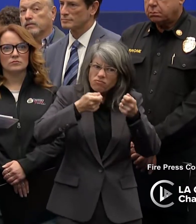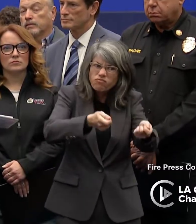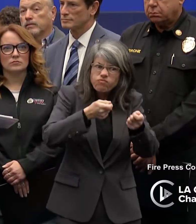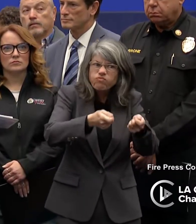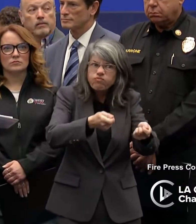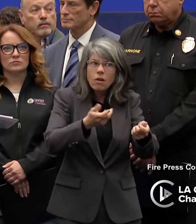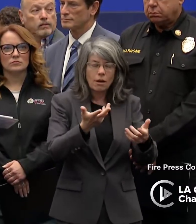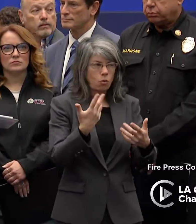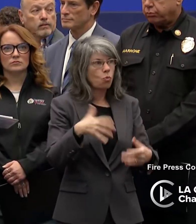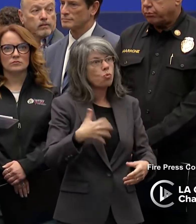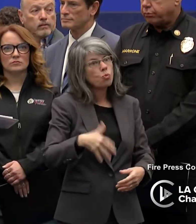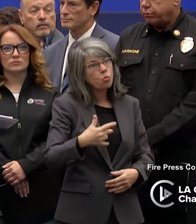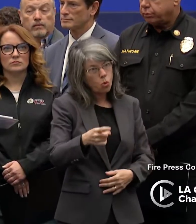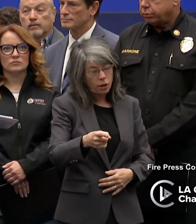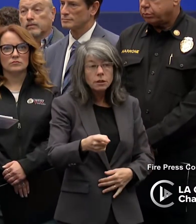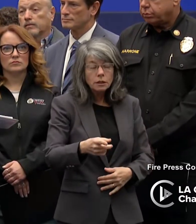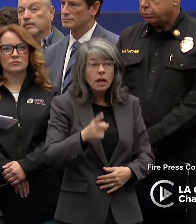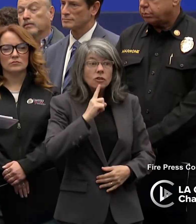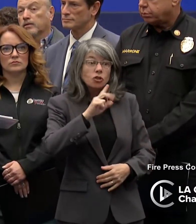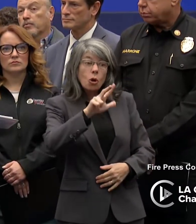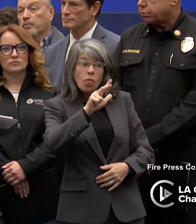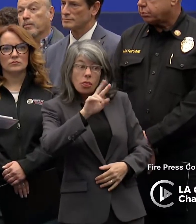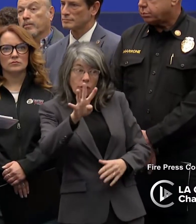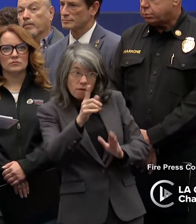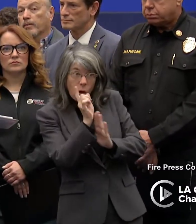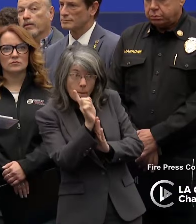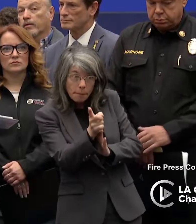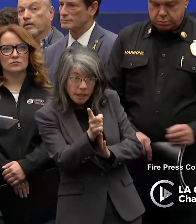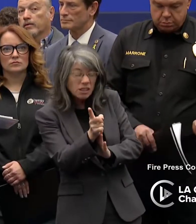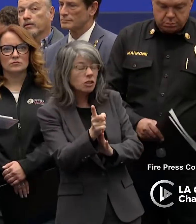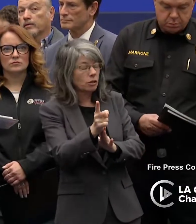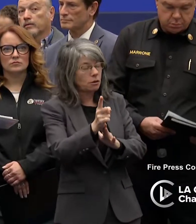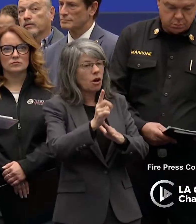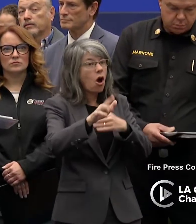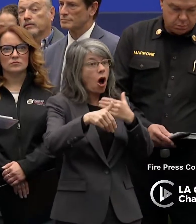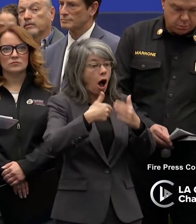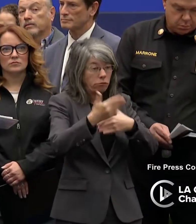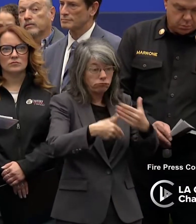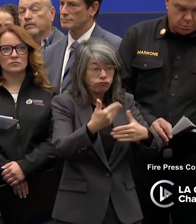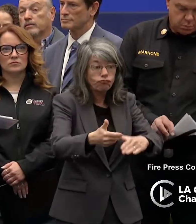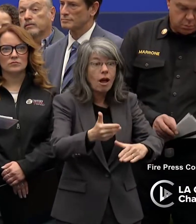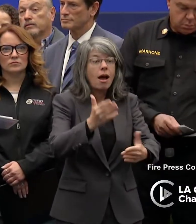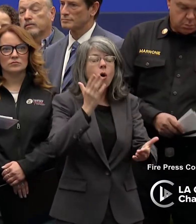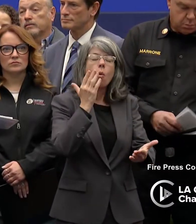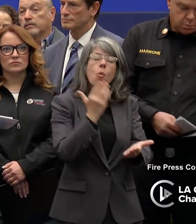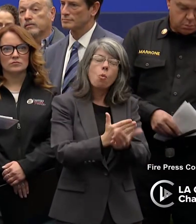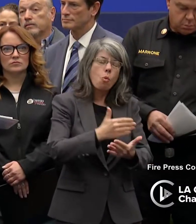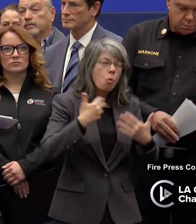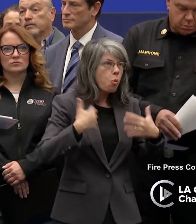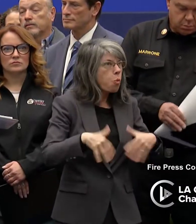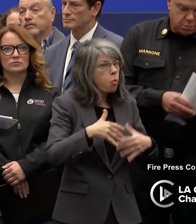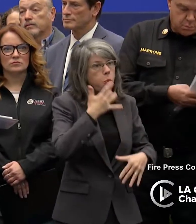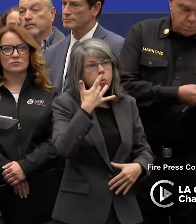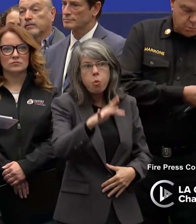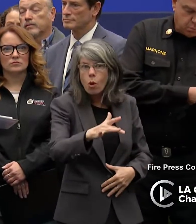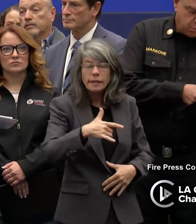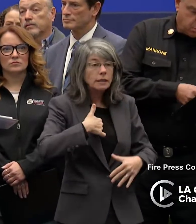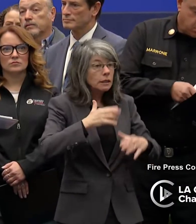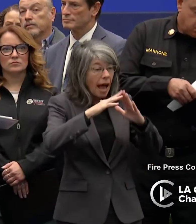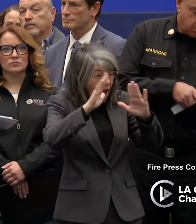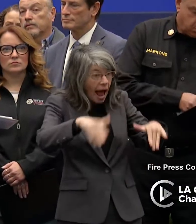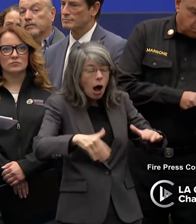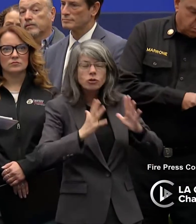to report that within approximately 34 minutes, all forward progress was stopped with no damage to any